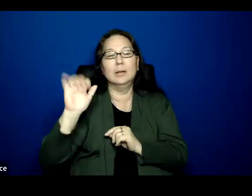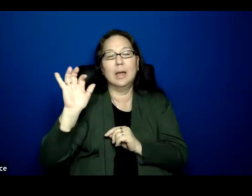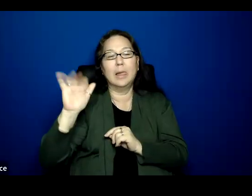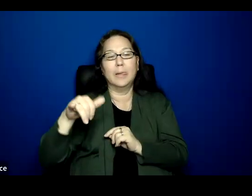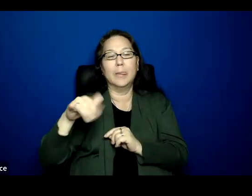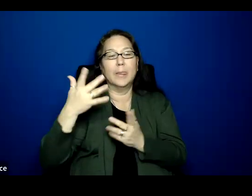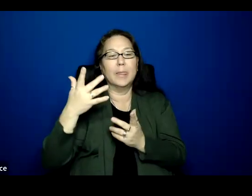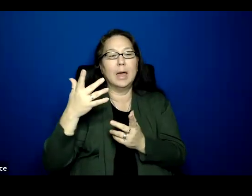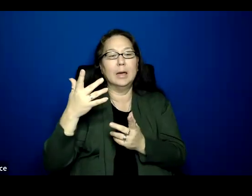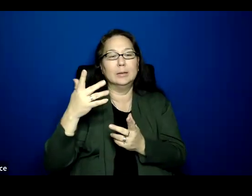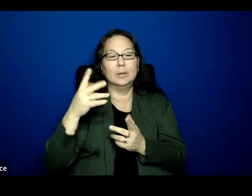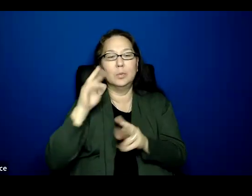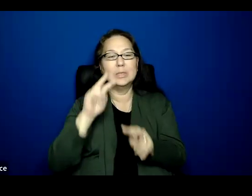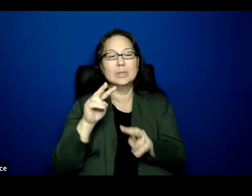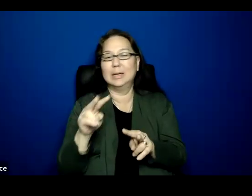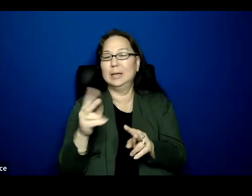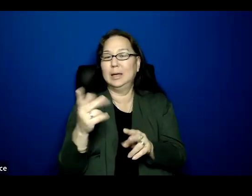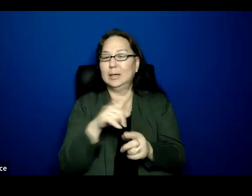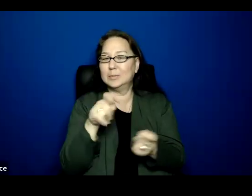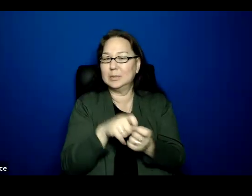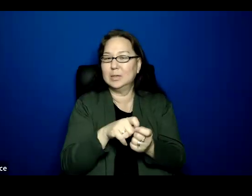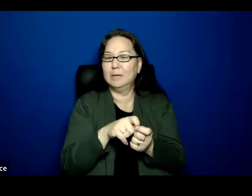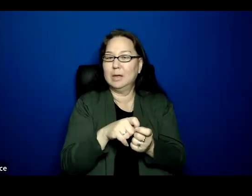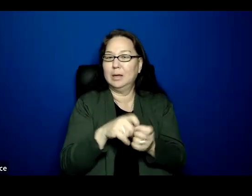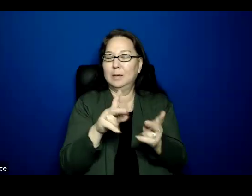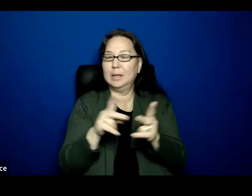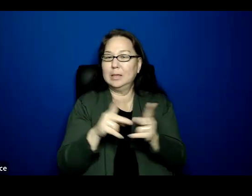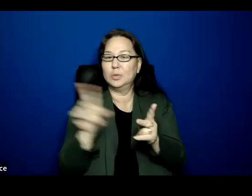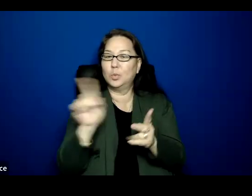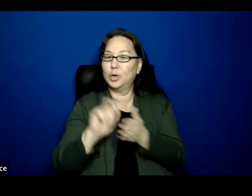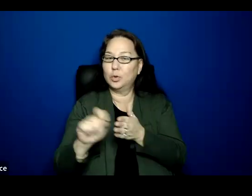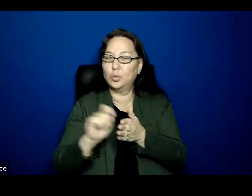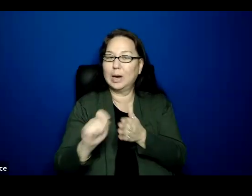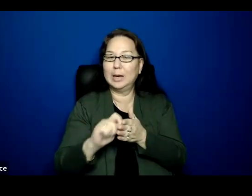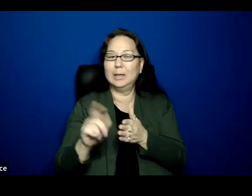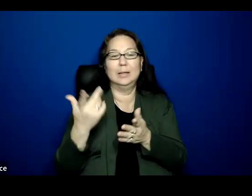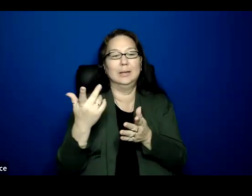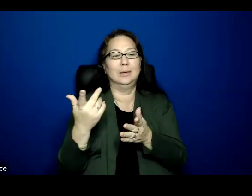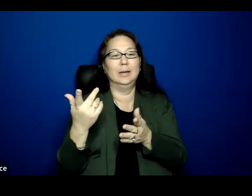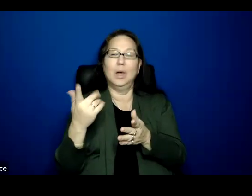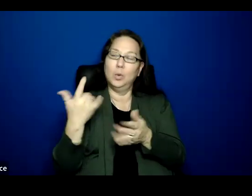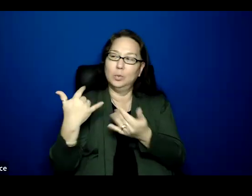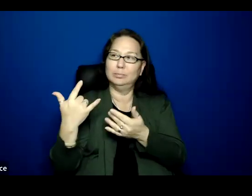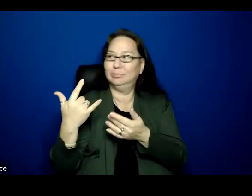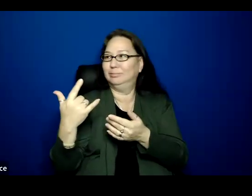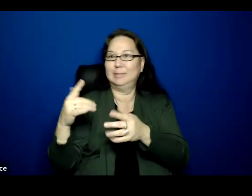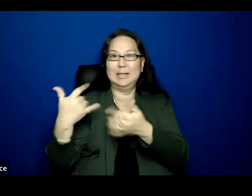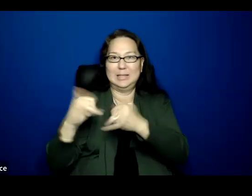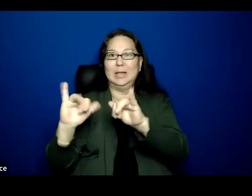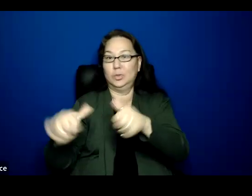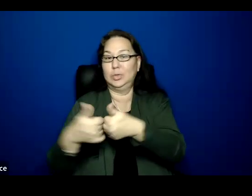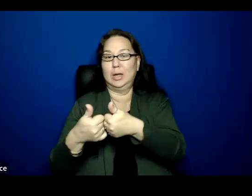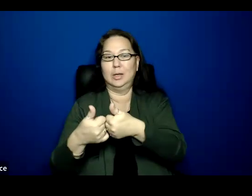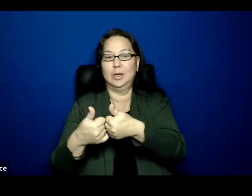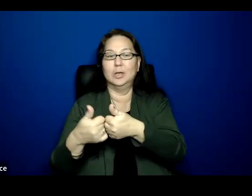writing is still a place where we're having challenges, that our next move, our whole ELA team got writing revolution